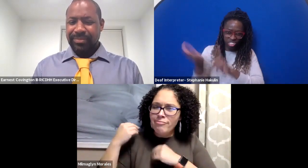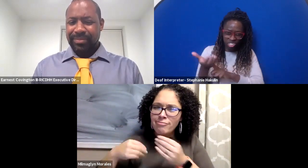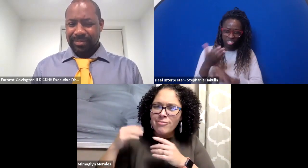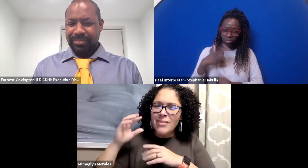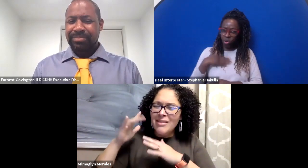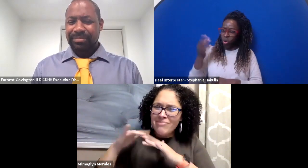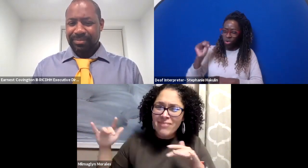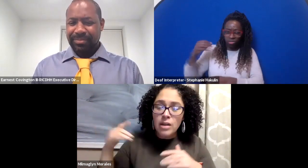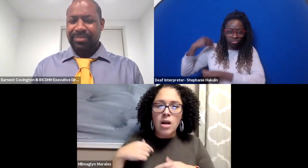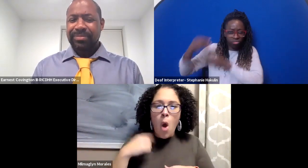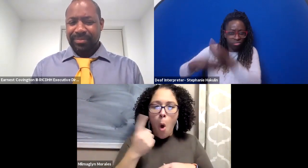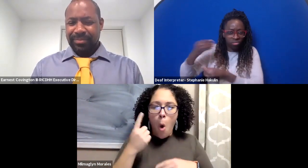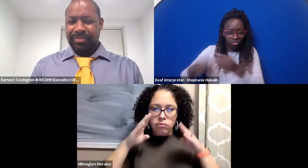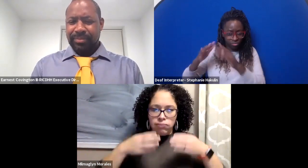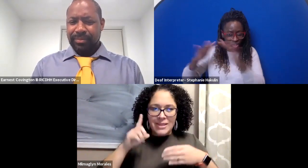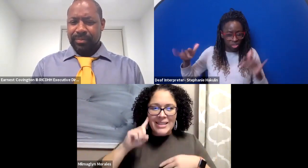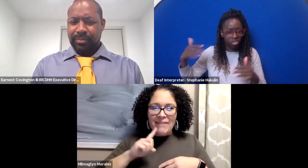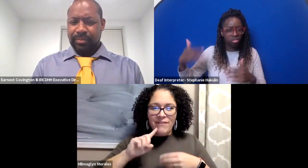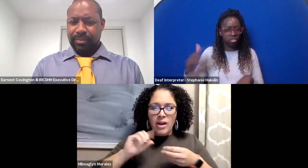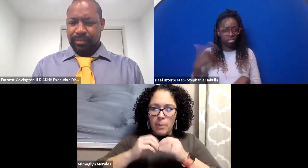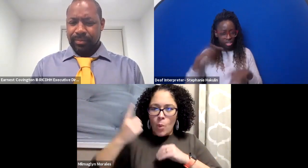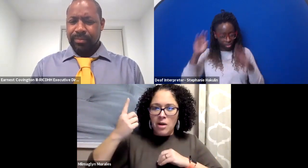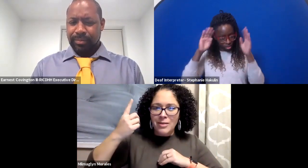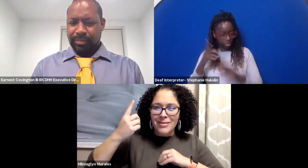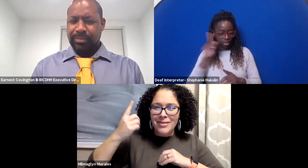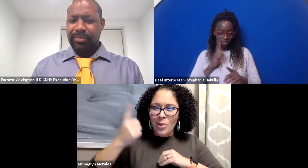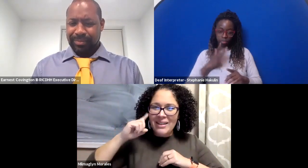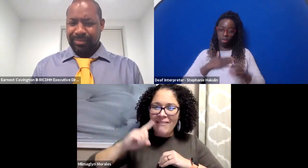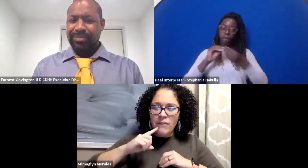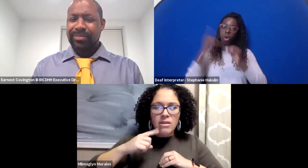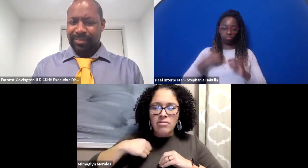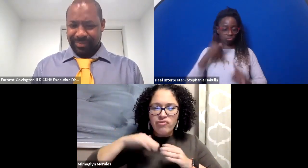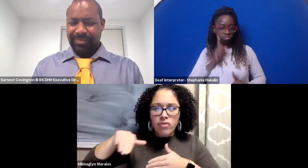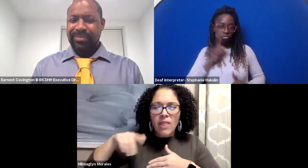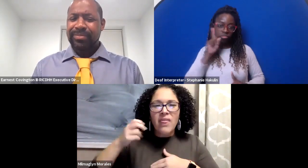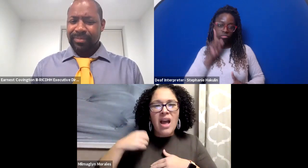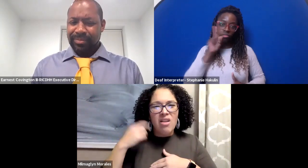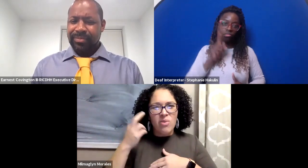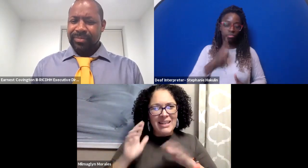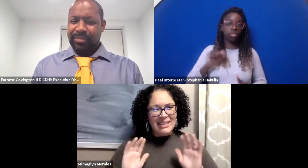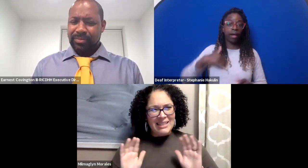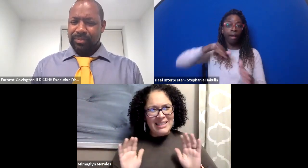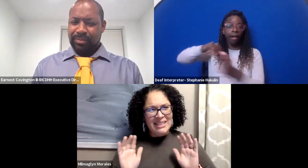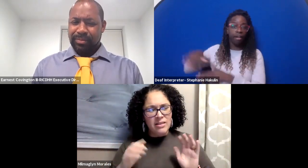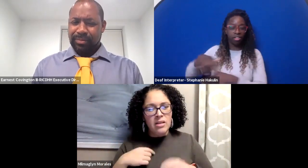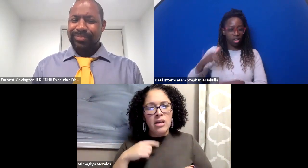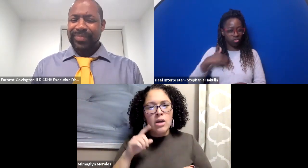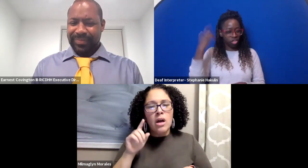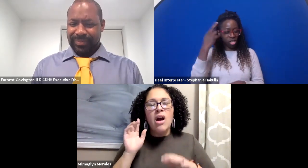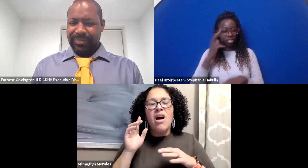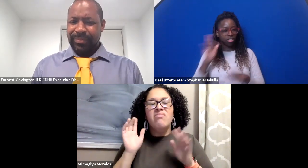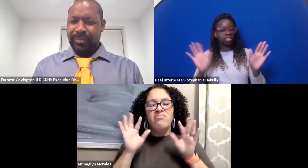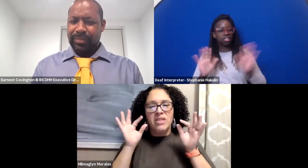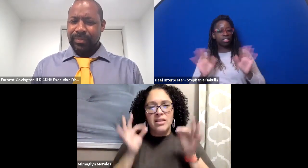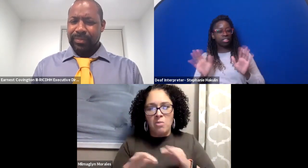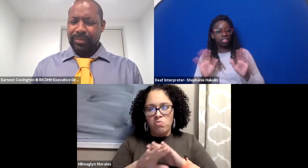actually ignoring my own culture and my own heritage because of that. I always thought I was deaf first. And then I realized,